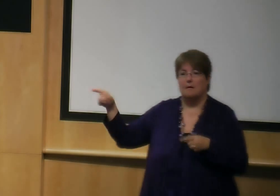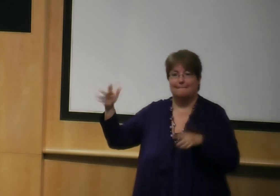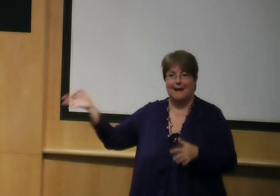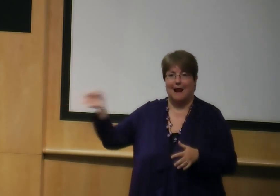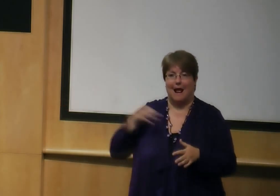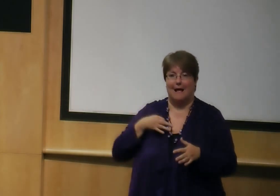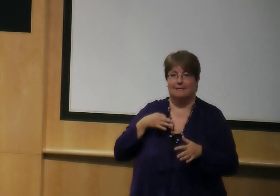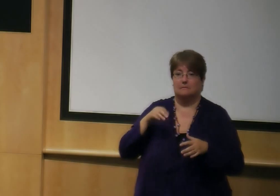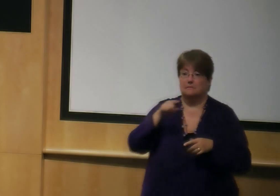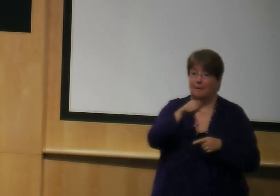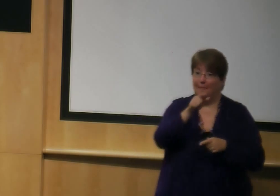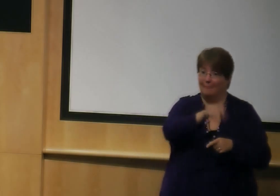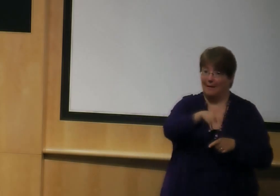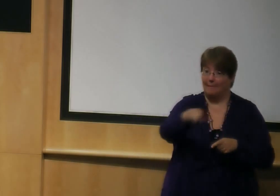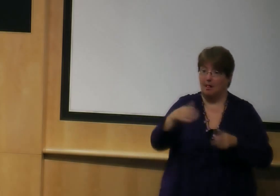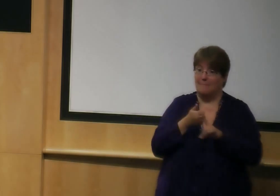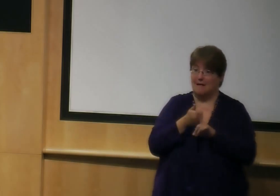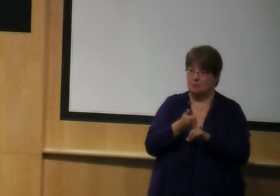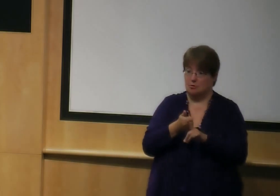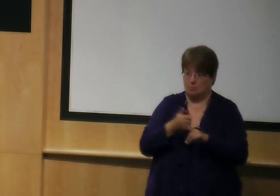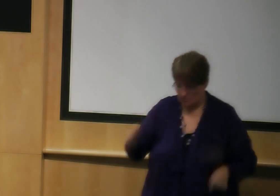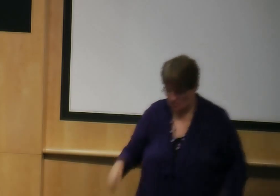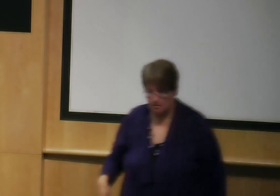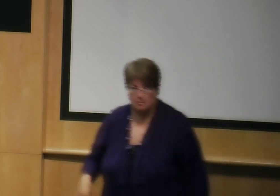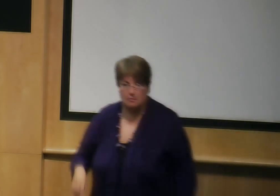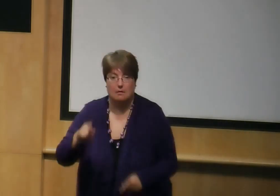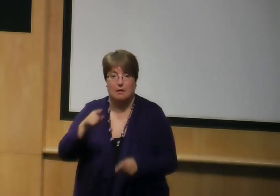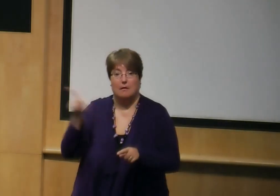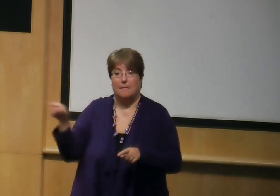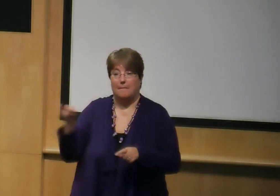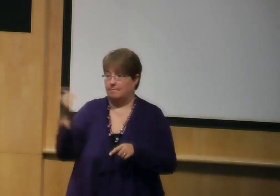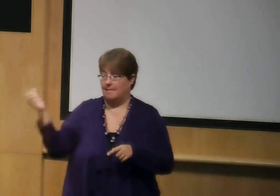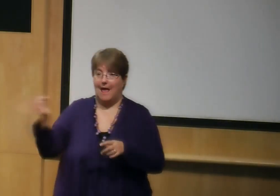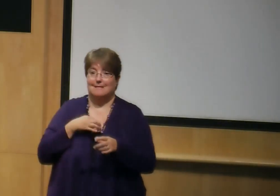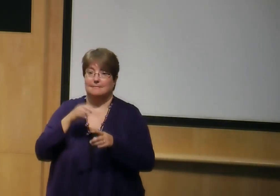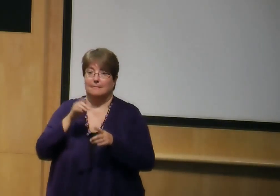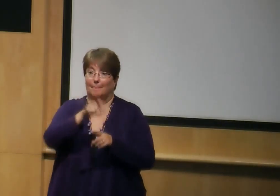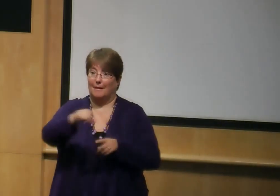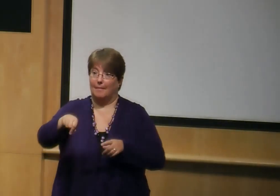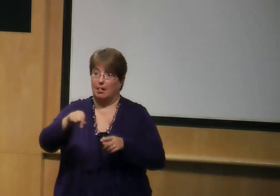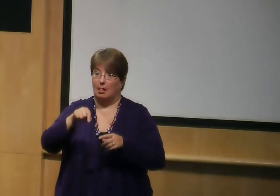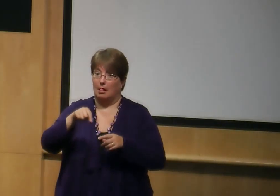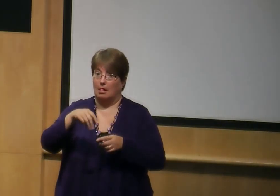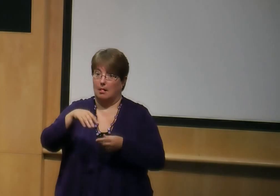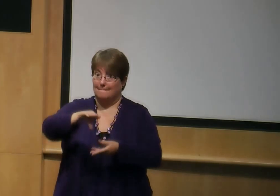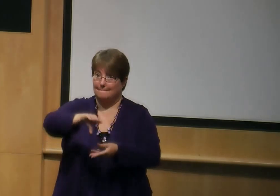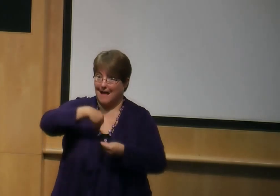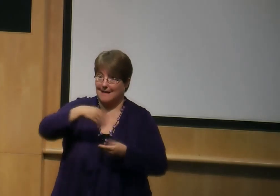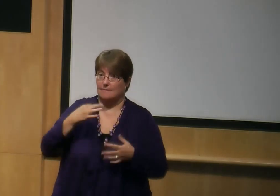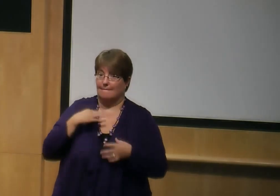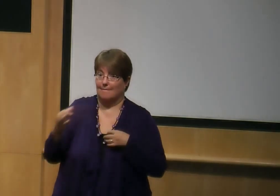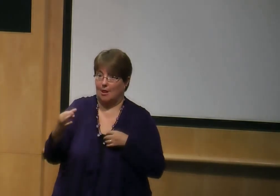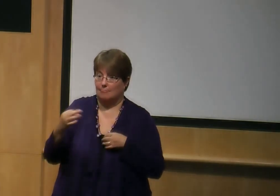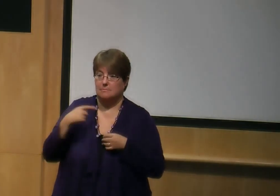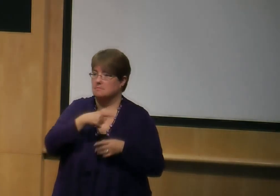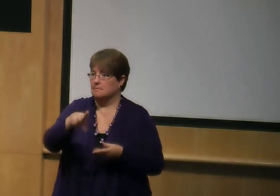Yeah, see what can I answer the second question first? The problem that I have to think about it. Where did you? Okay, so I've been asked if my mentor